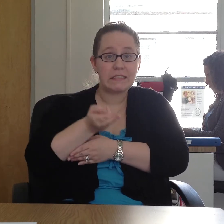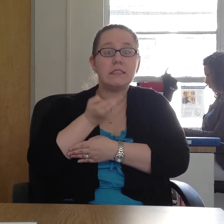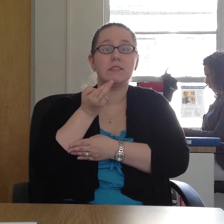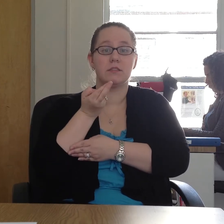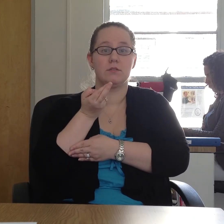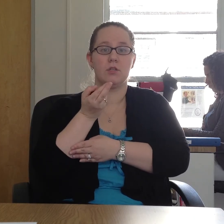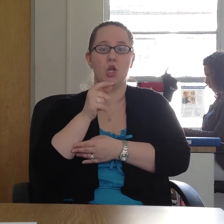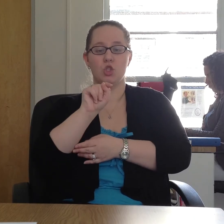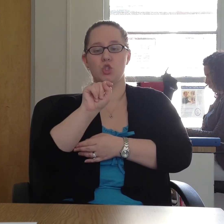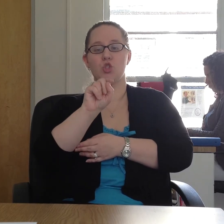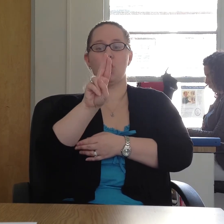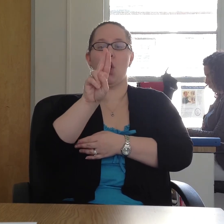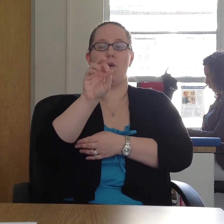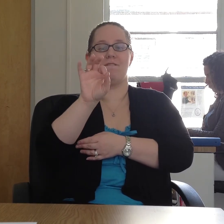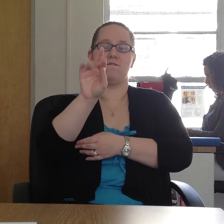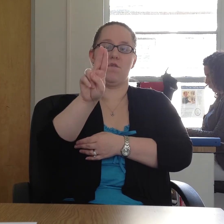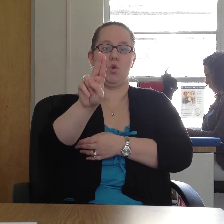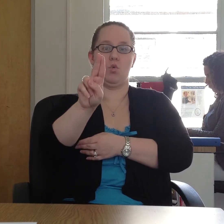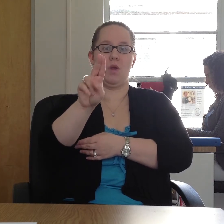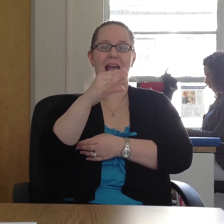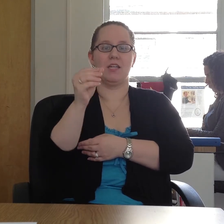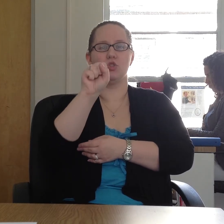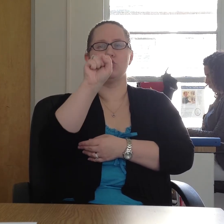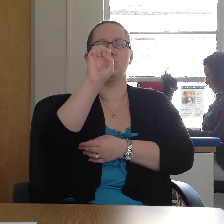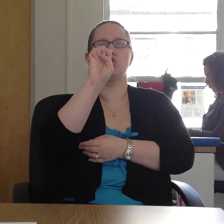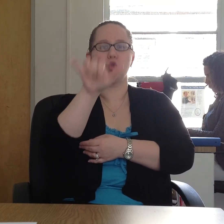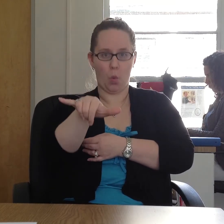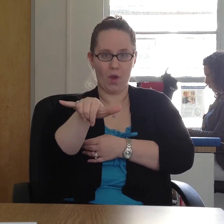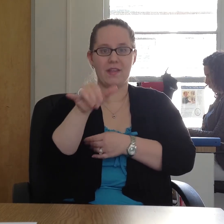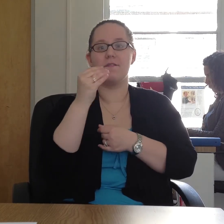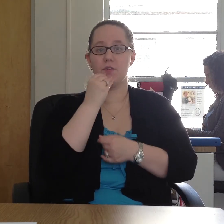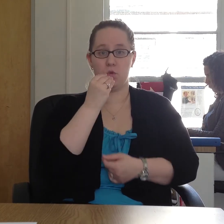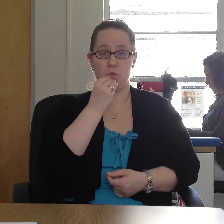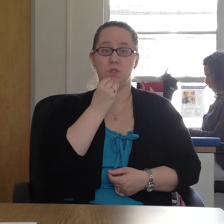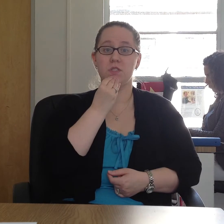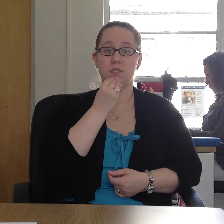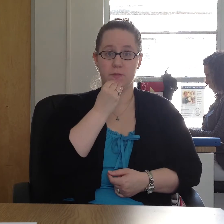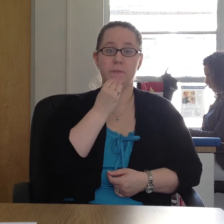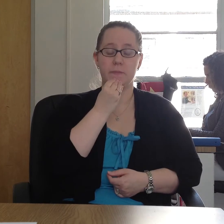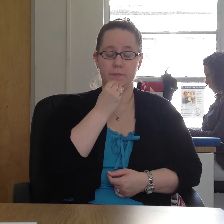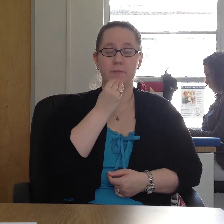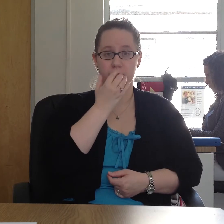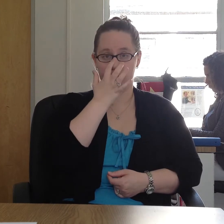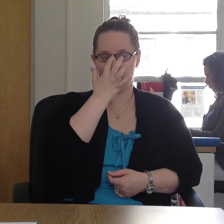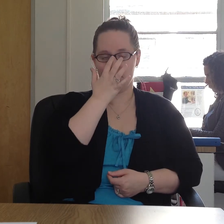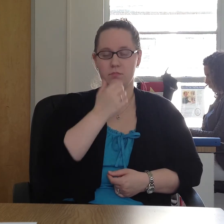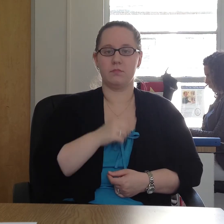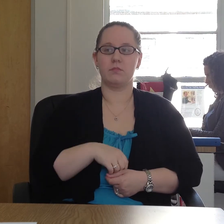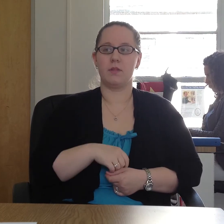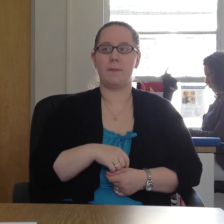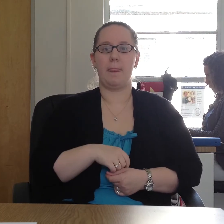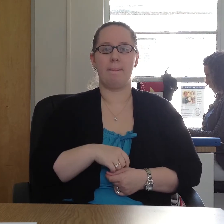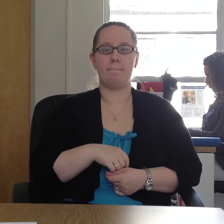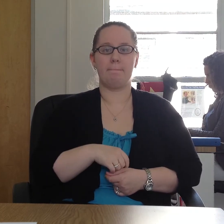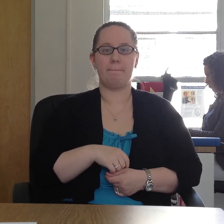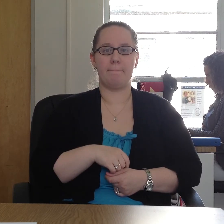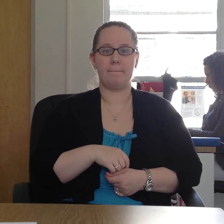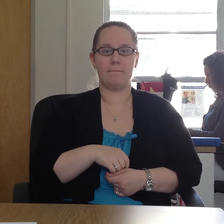tofu, and soy protein foods. Bacteria also grow well in